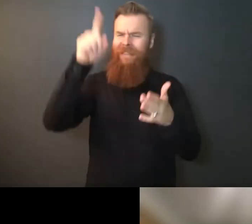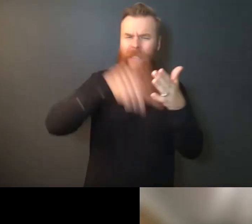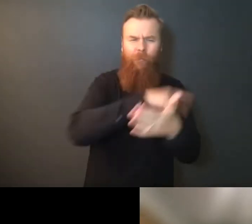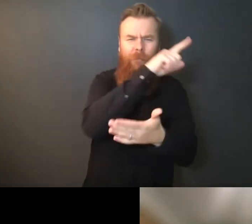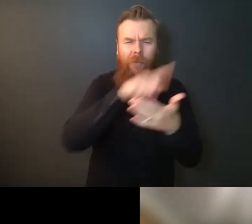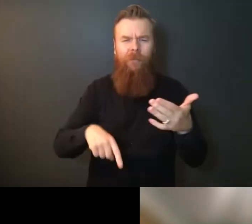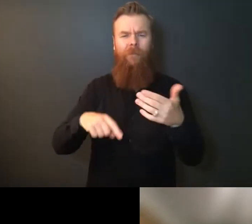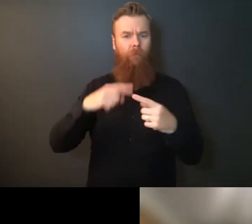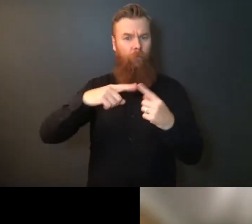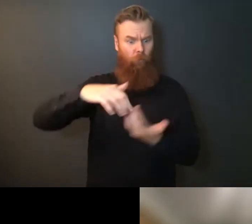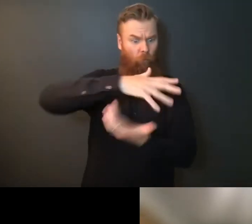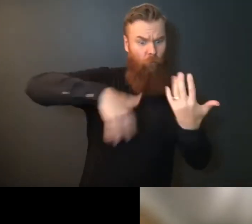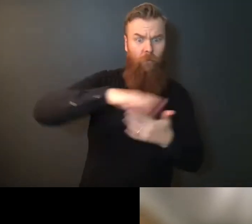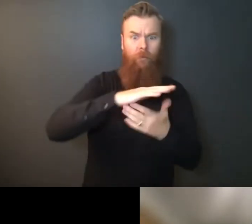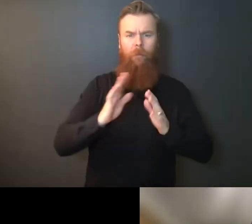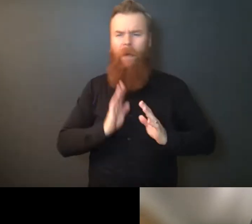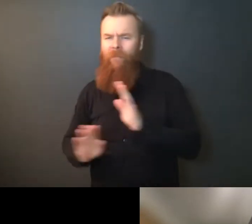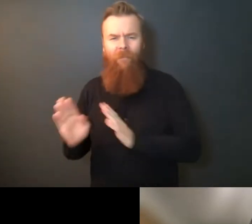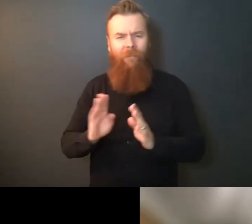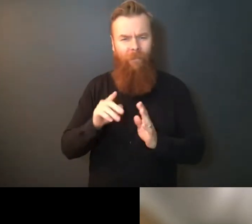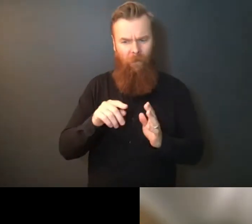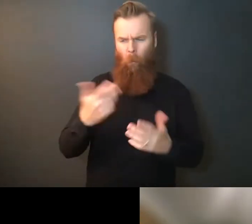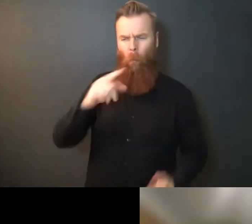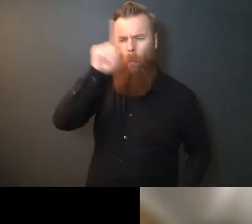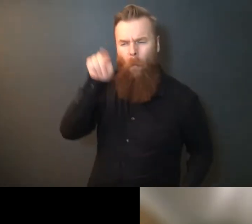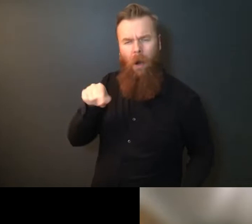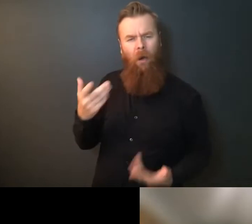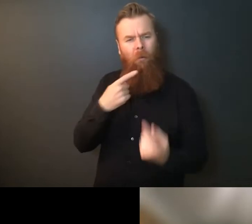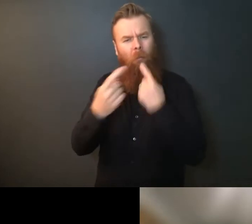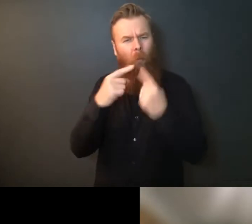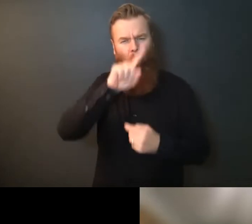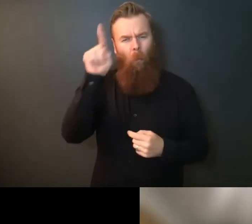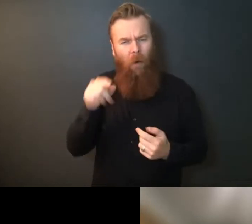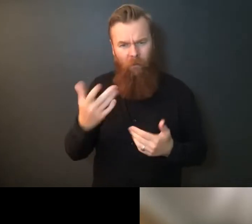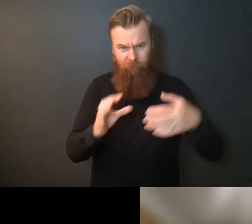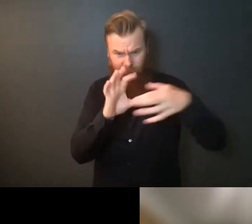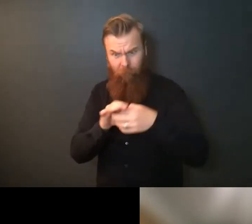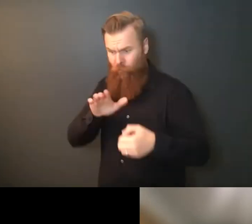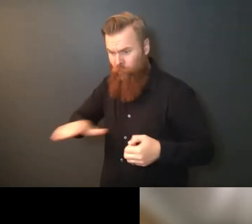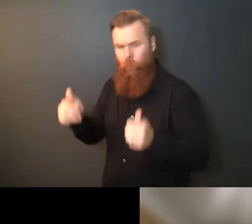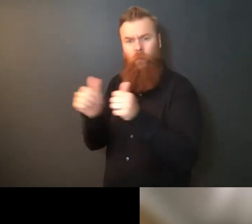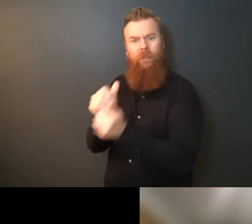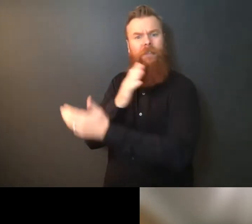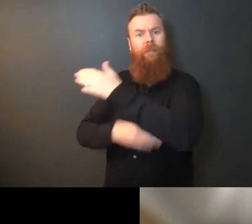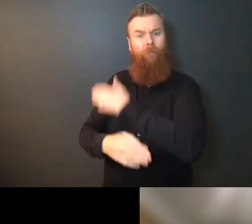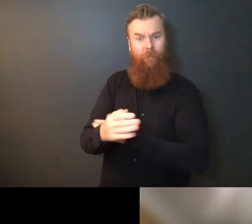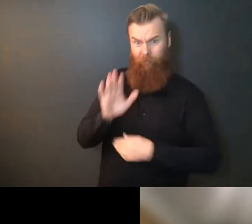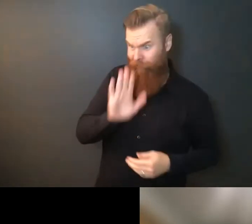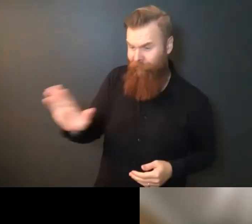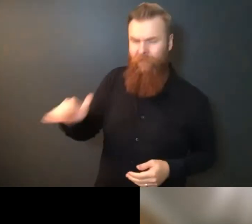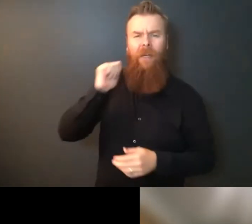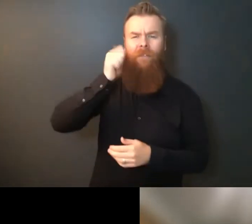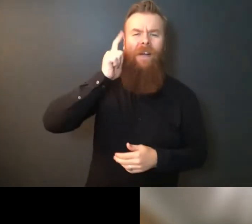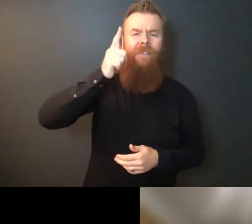linking that to, you know, the lives of children with disability and what they face in their everyday experiences? So in